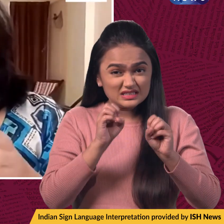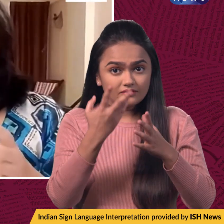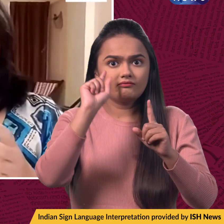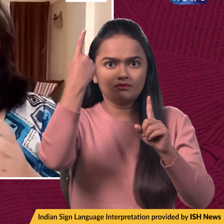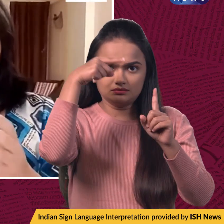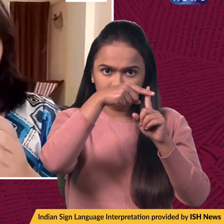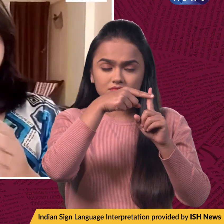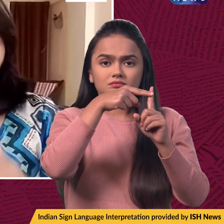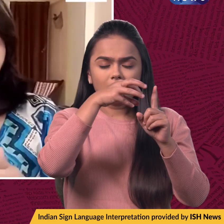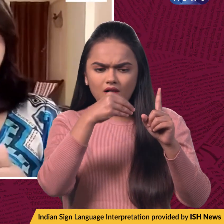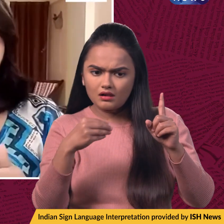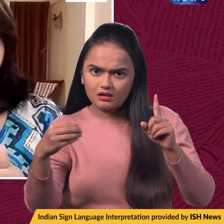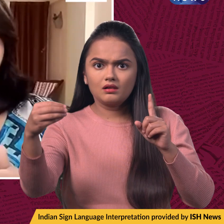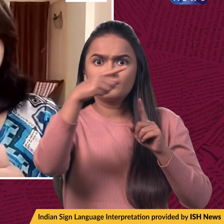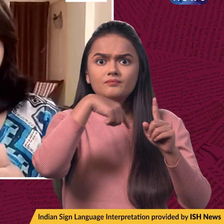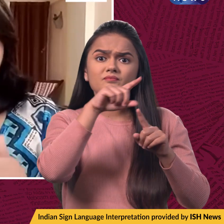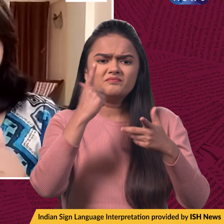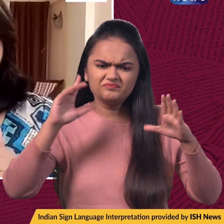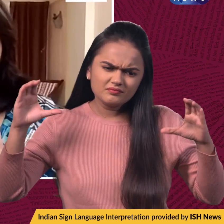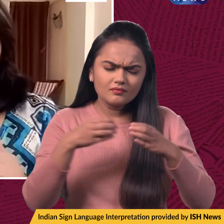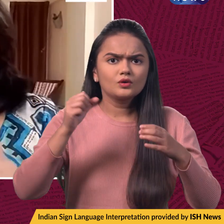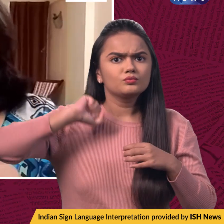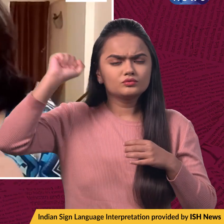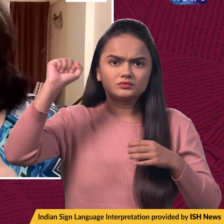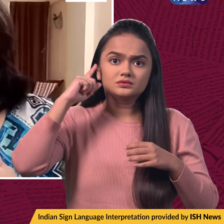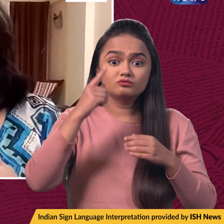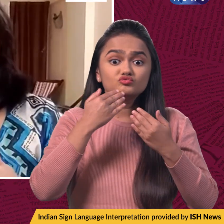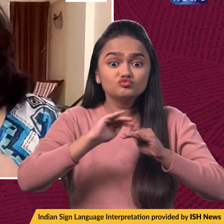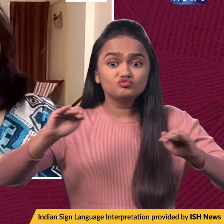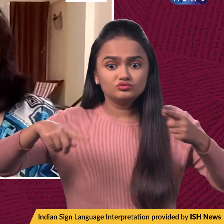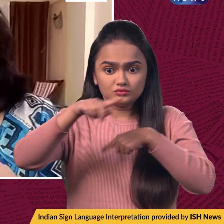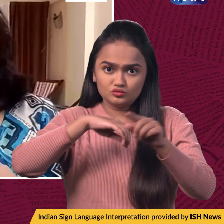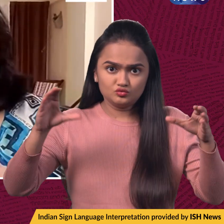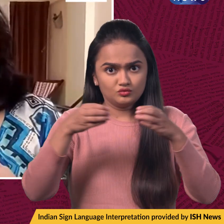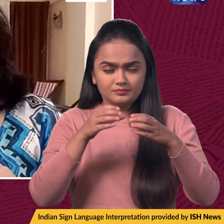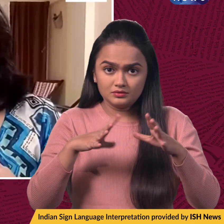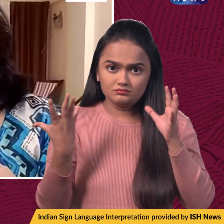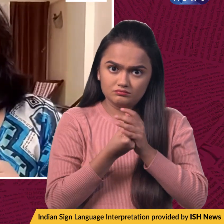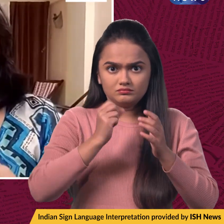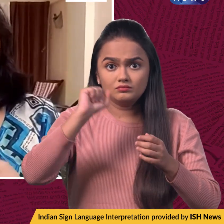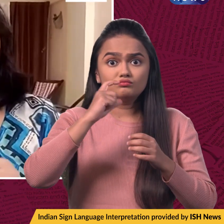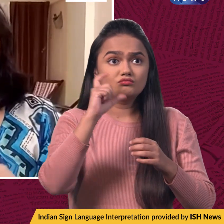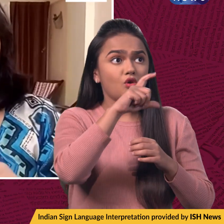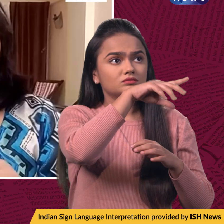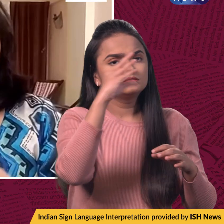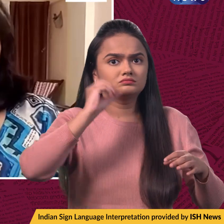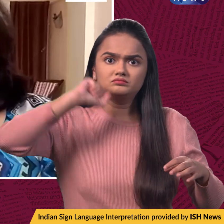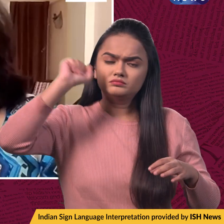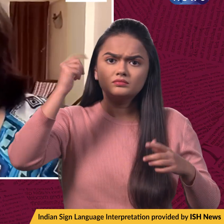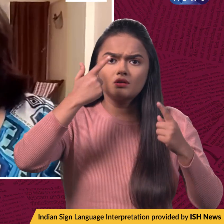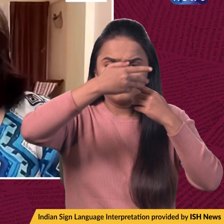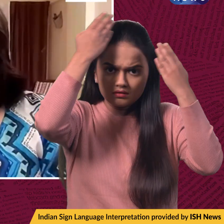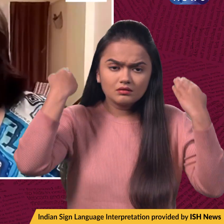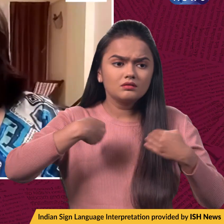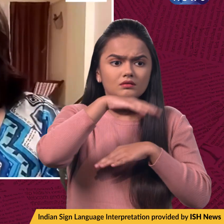first. As a counter protest, a group of students again marched to their college wearing saffron scarves. And